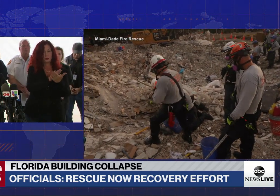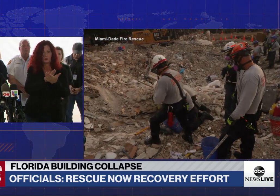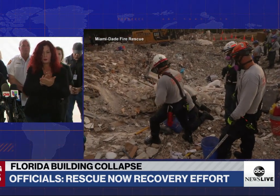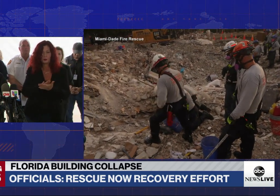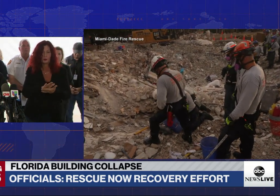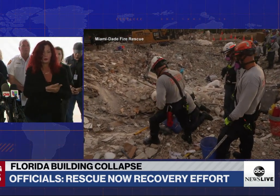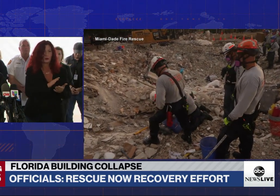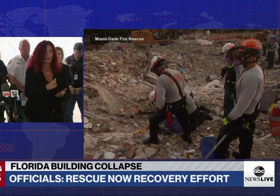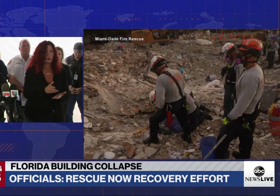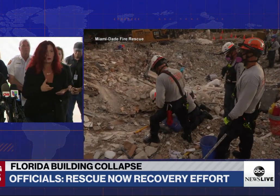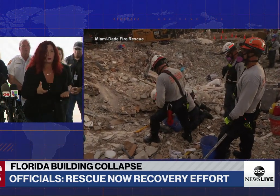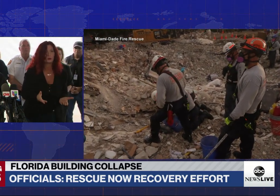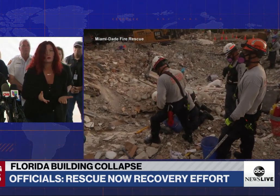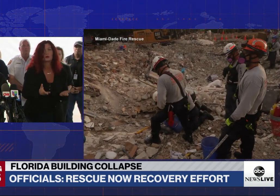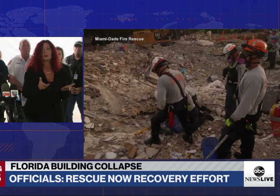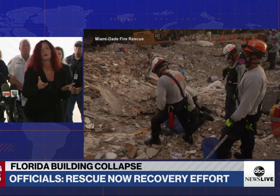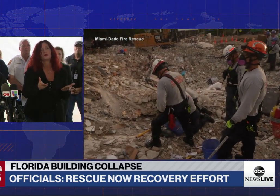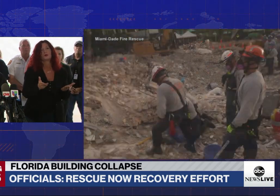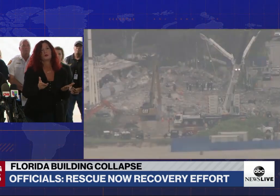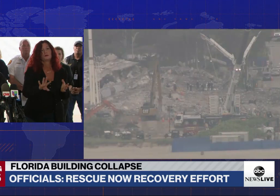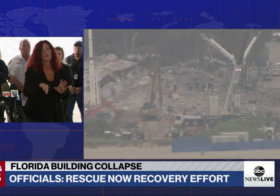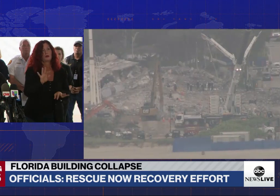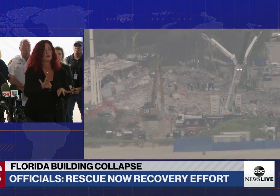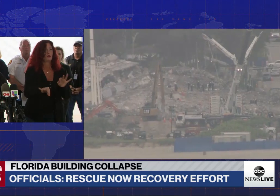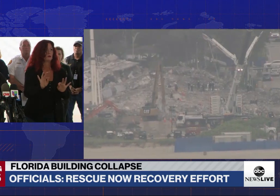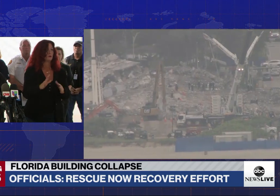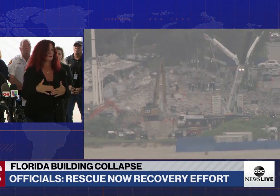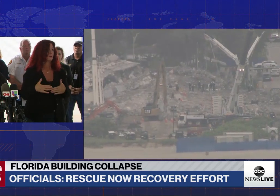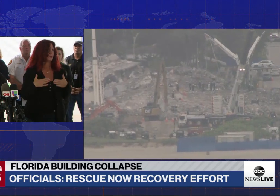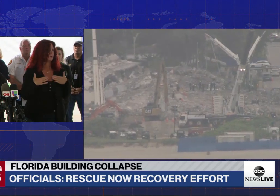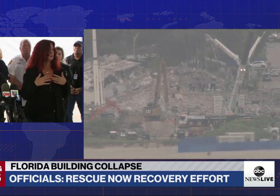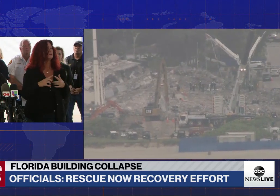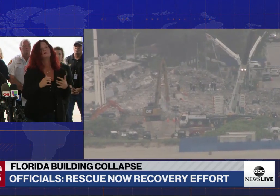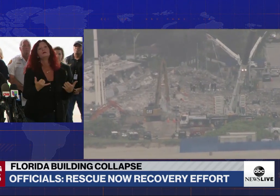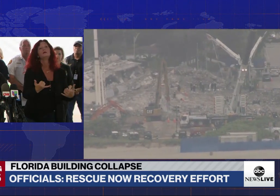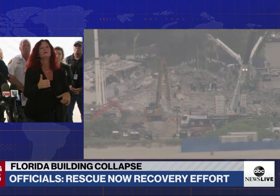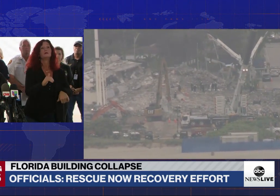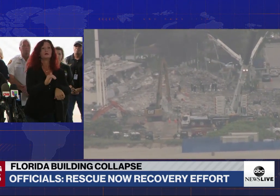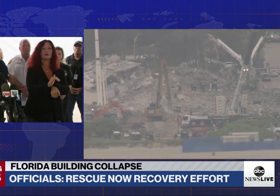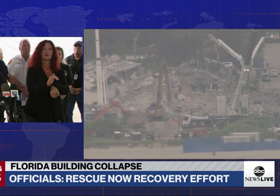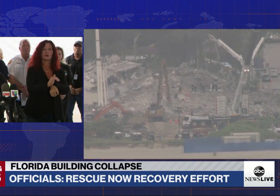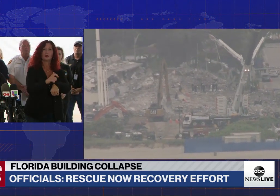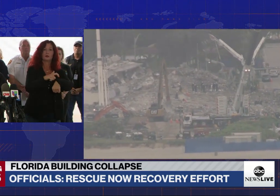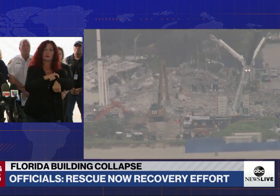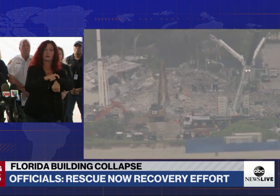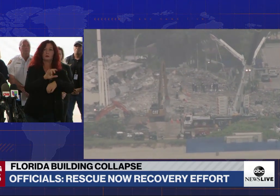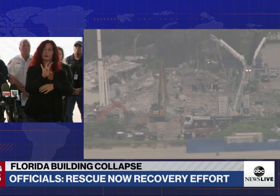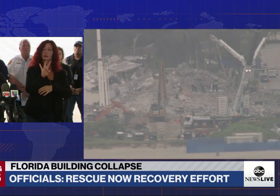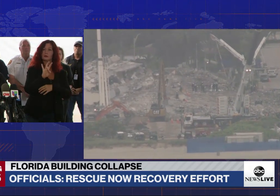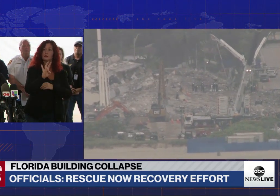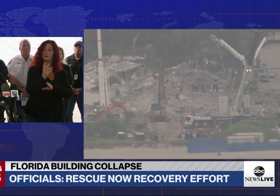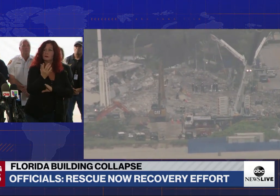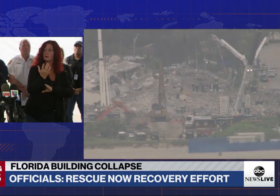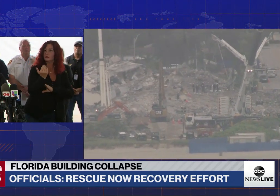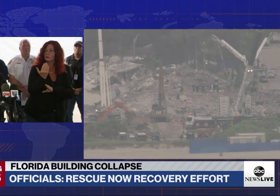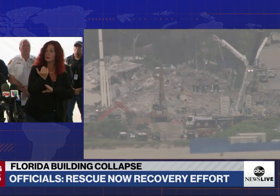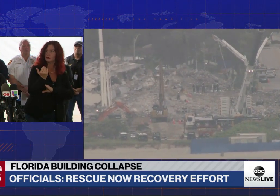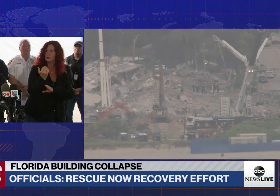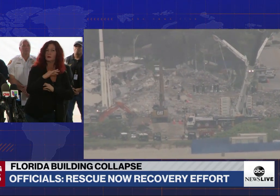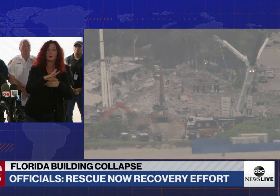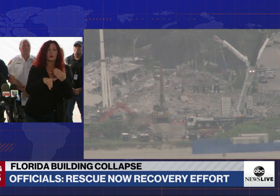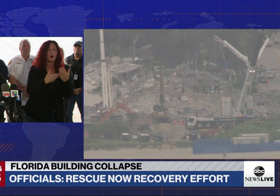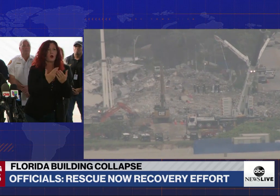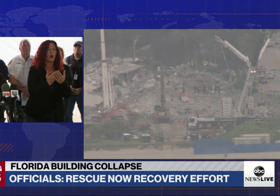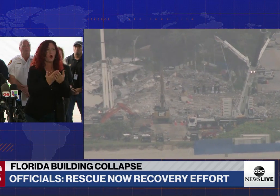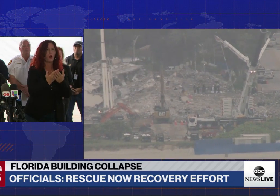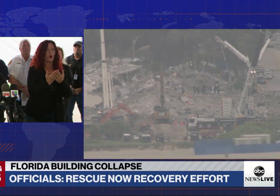silence in front of the building site. With our teams of first responders and faith leaders, the first responders will come off the pile